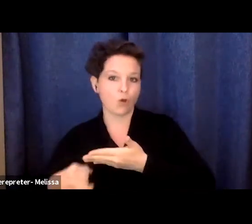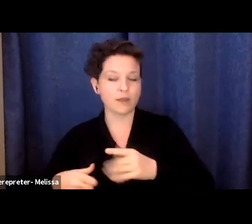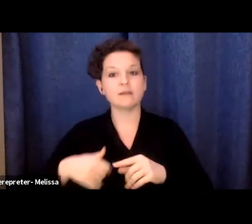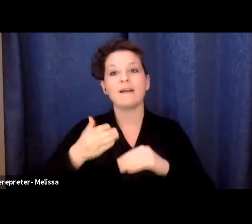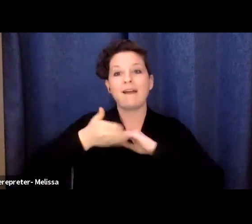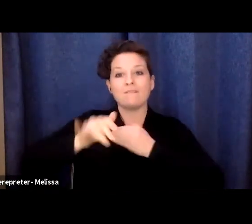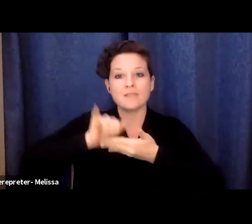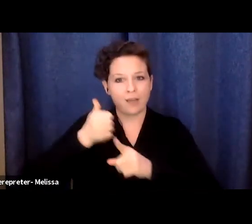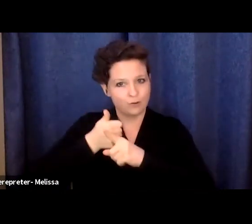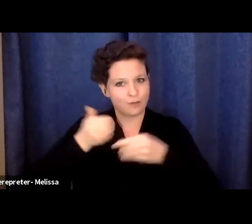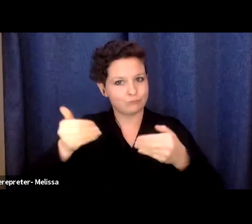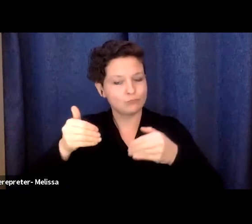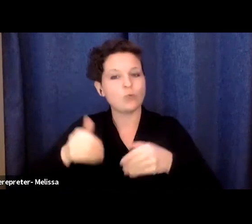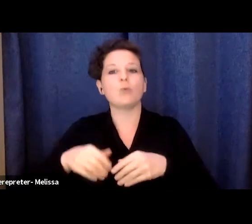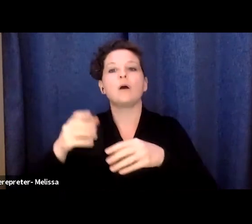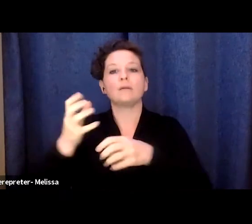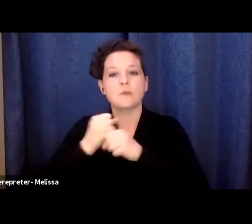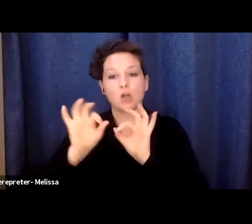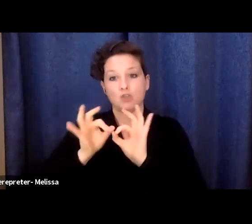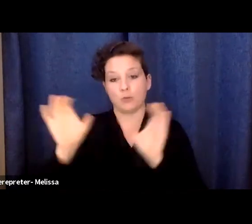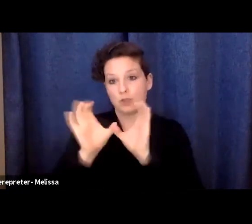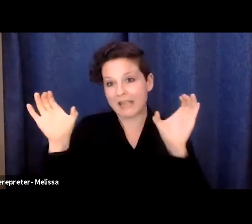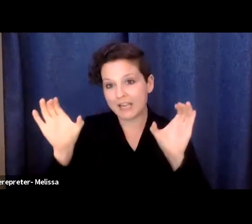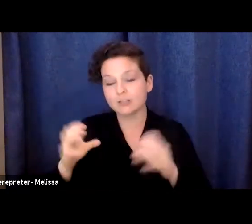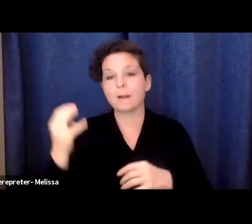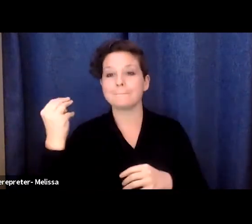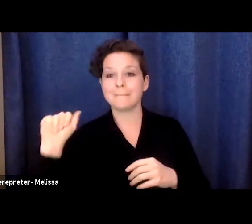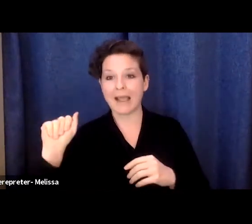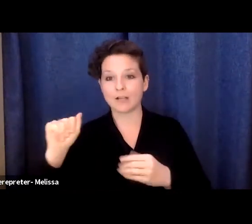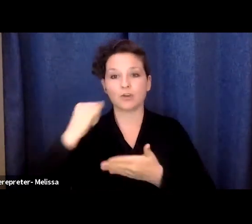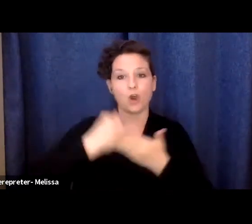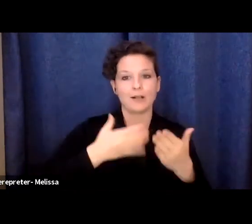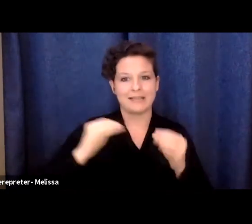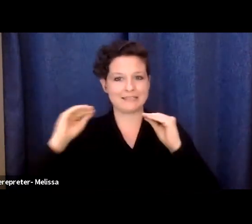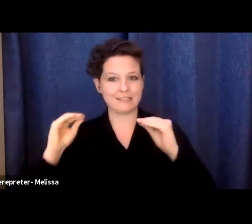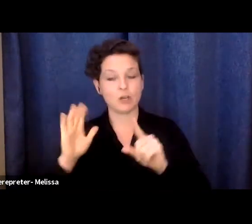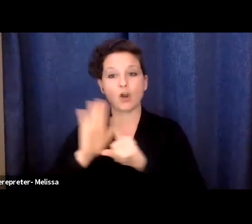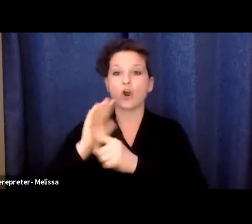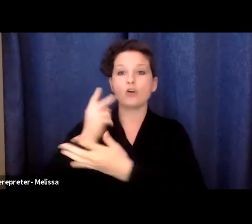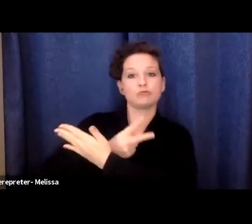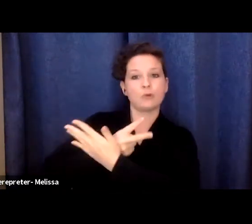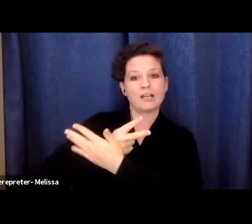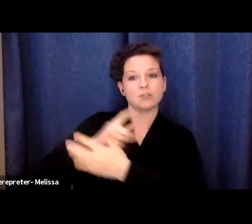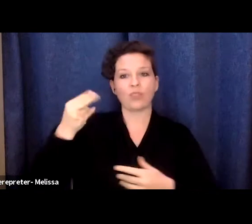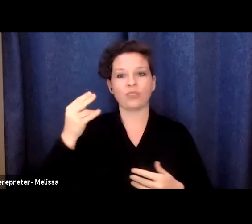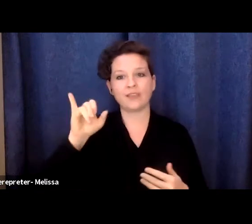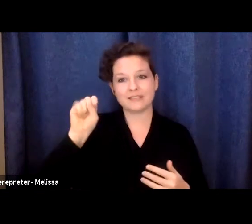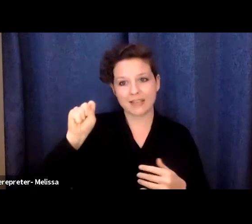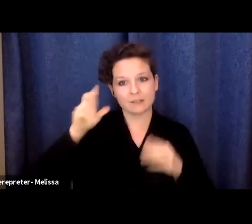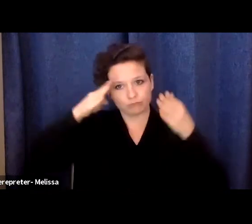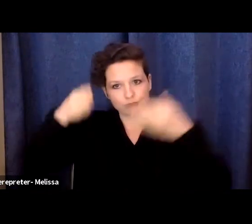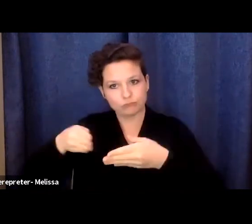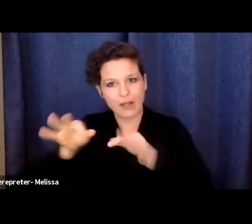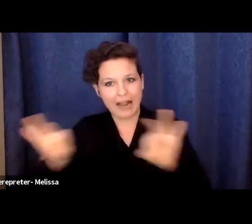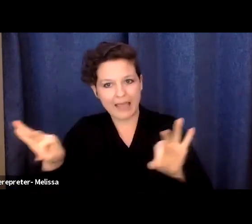interpreter certification and a Master of Arts in Teaching. Her graduate thesis centered on language assessment and